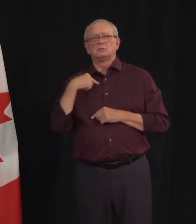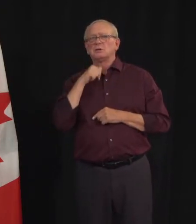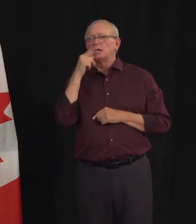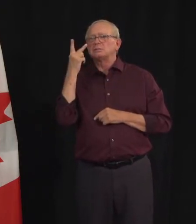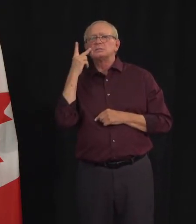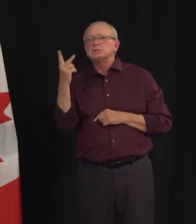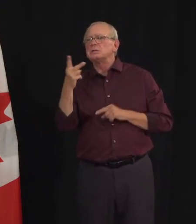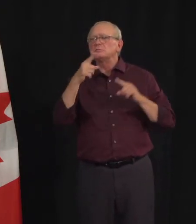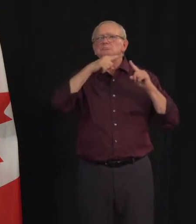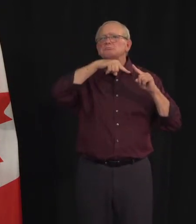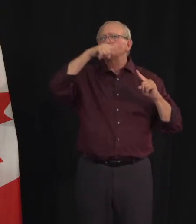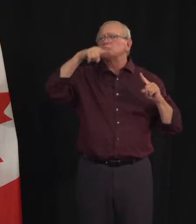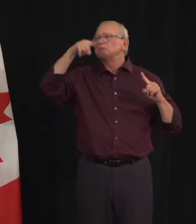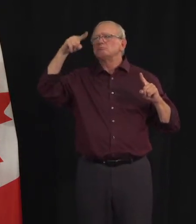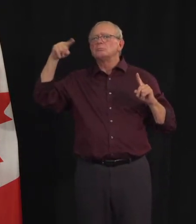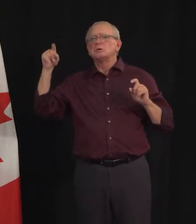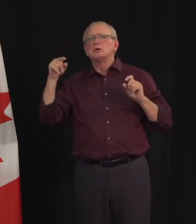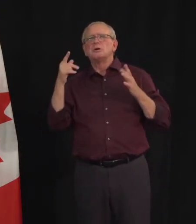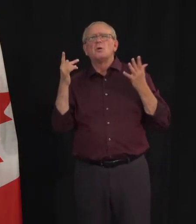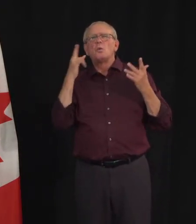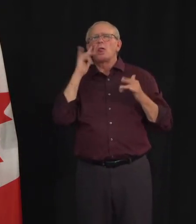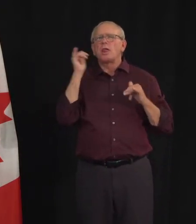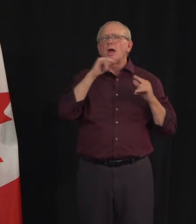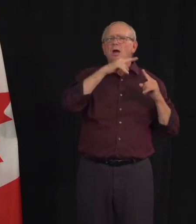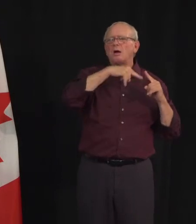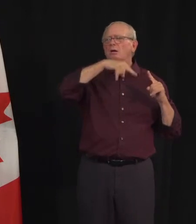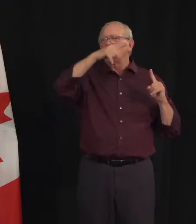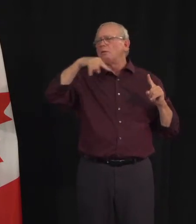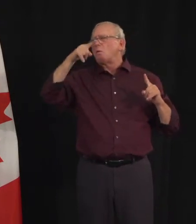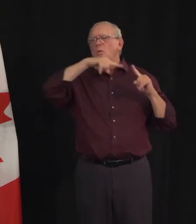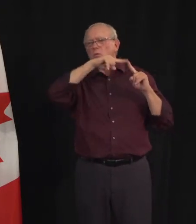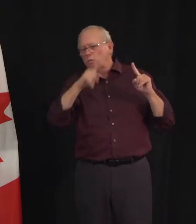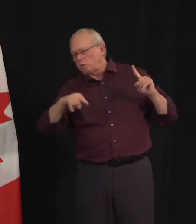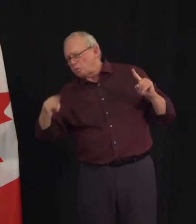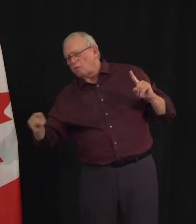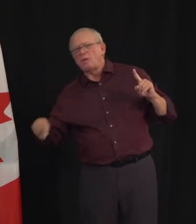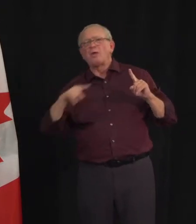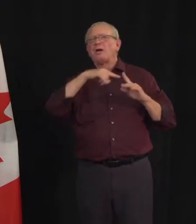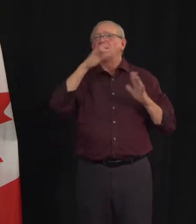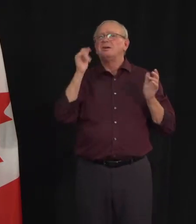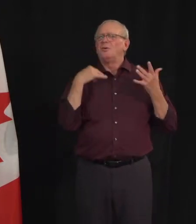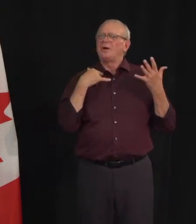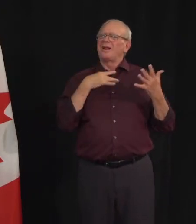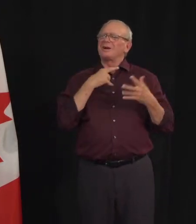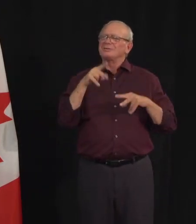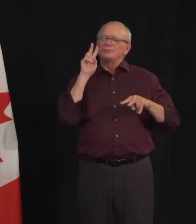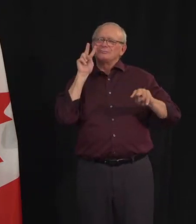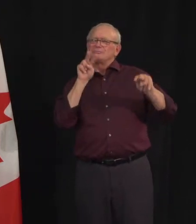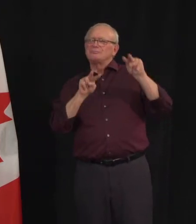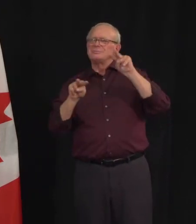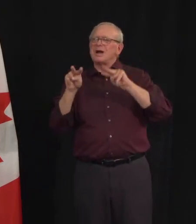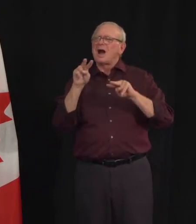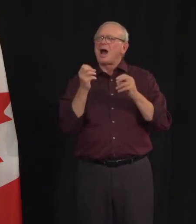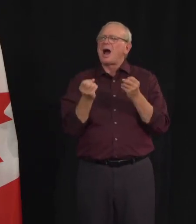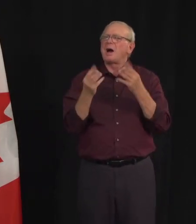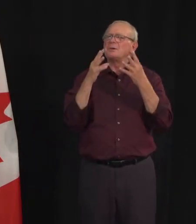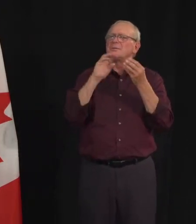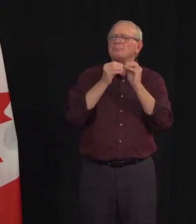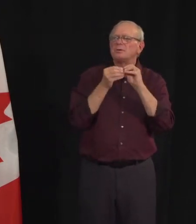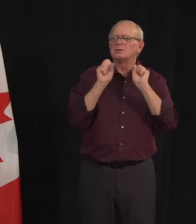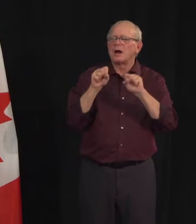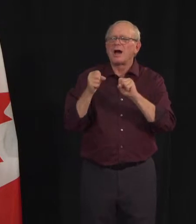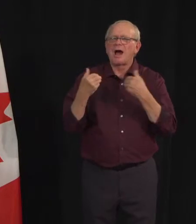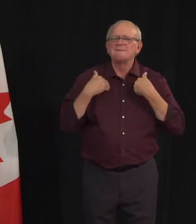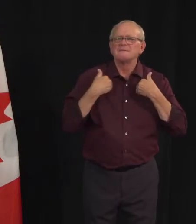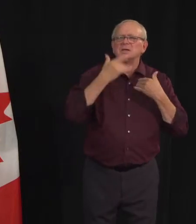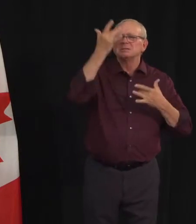in the province, as well as when we can expect to see those new modeling projections posted publicly. We have been